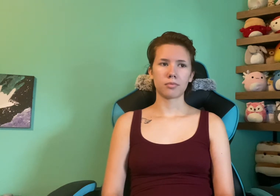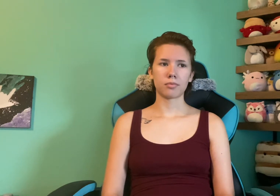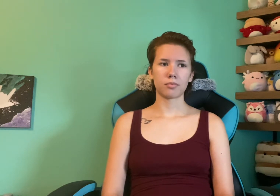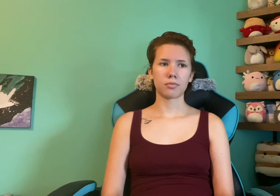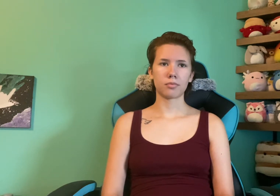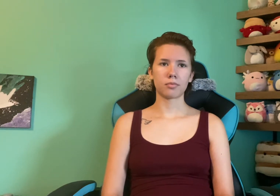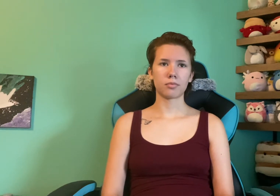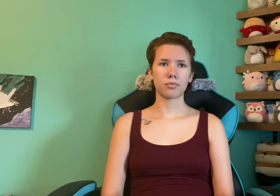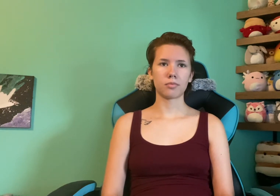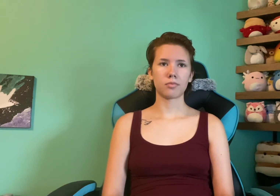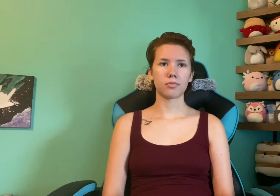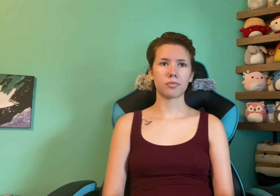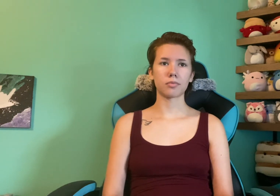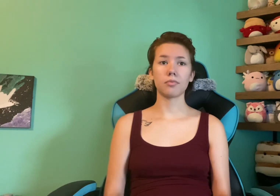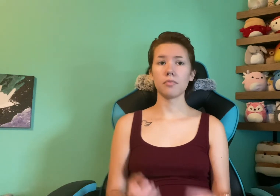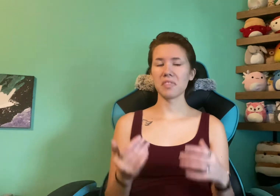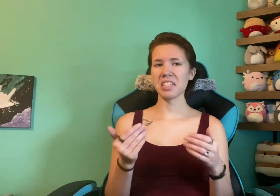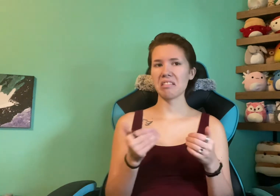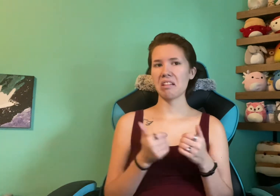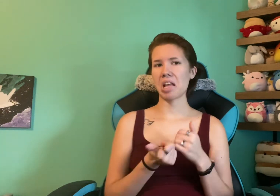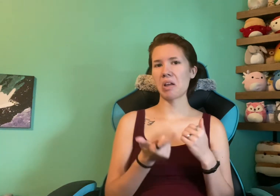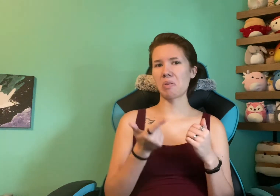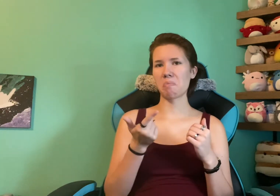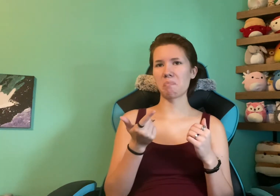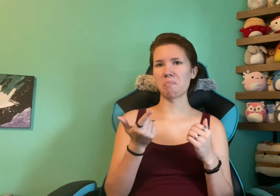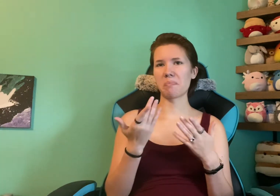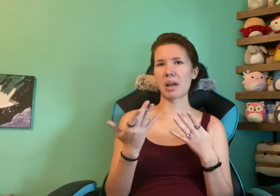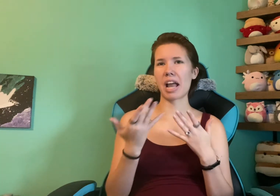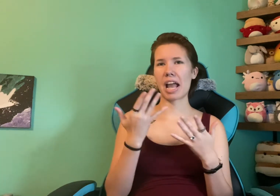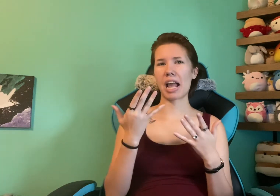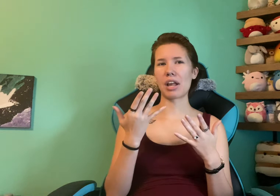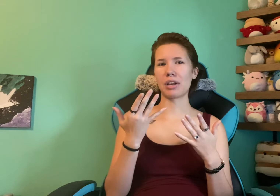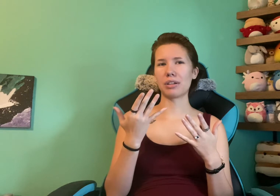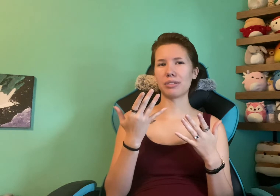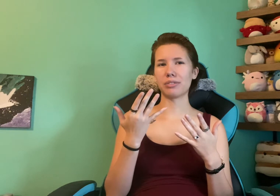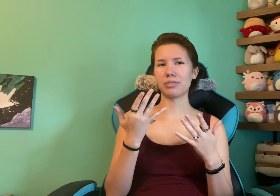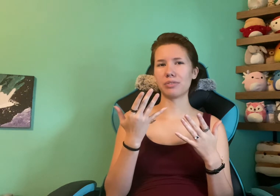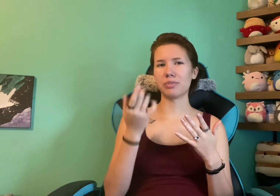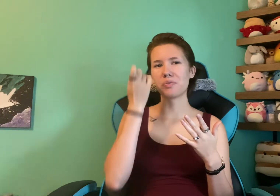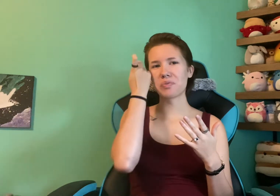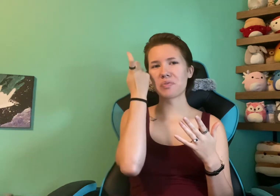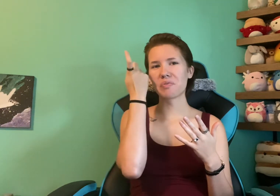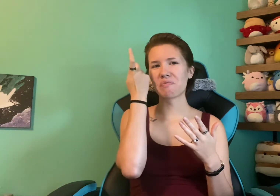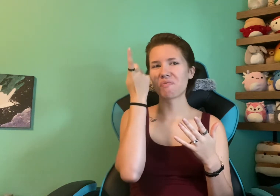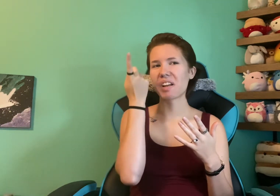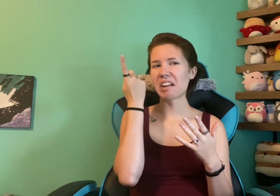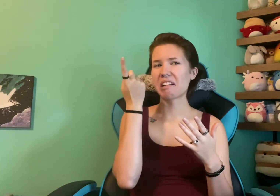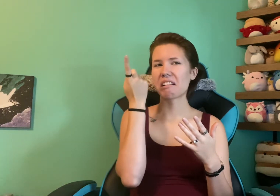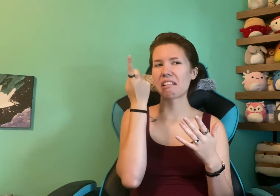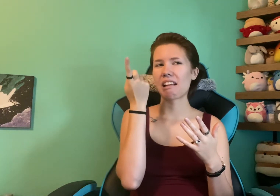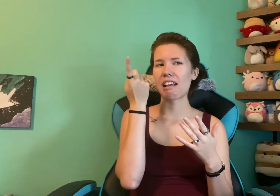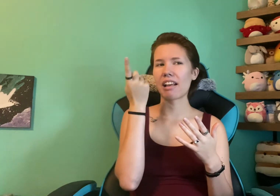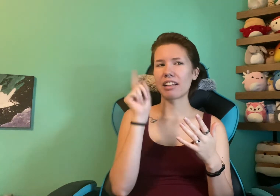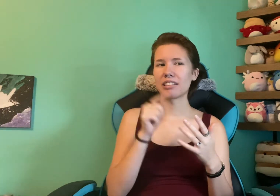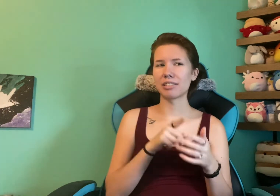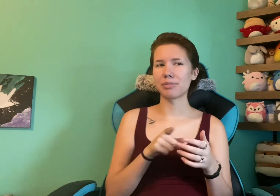So here's how you might recognize these type of questions. What is the likely outcome of doing procedure X before procedure